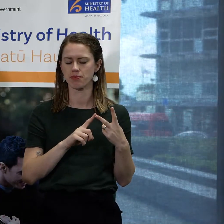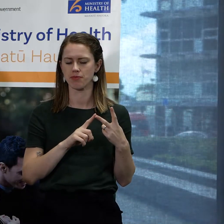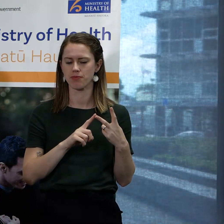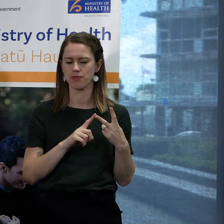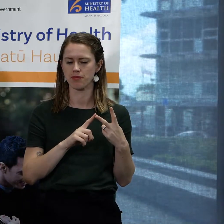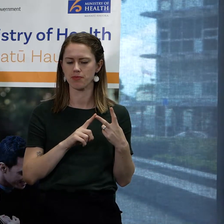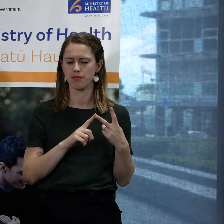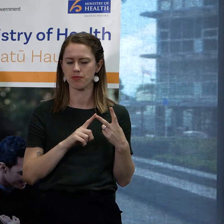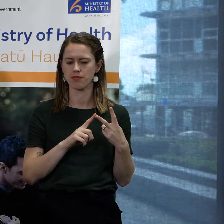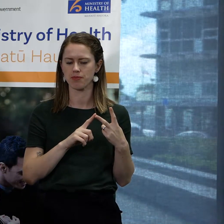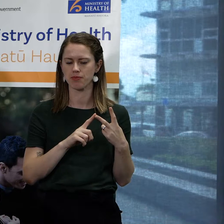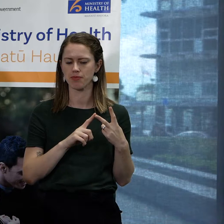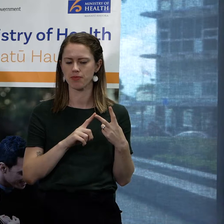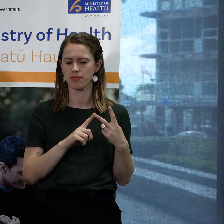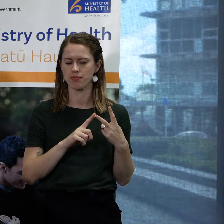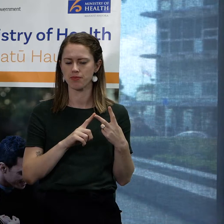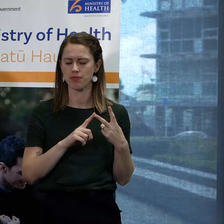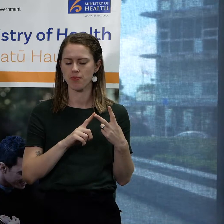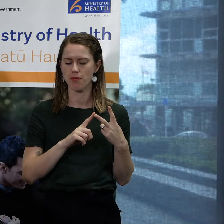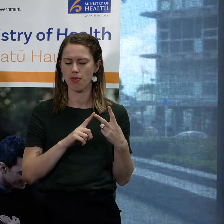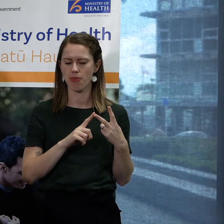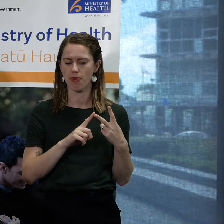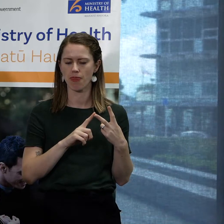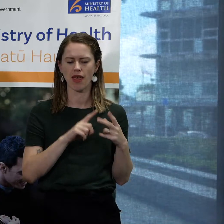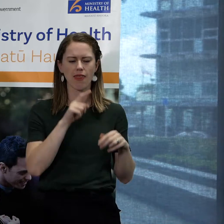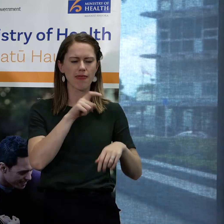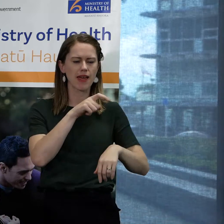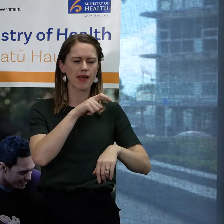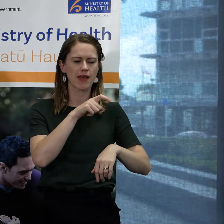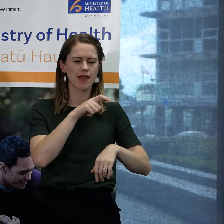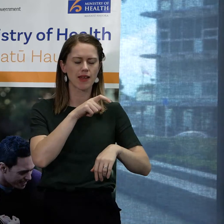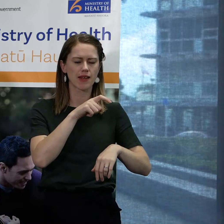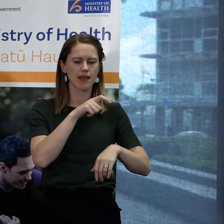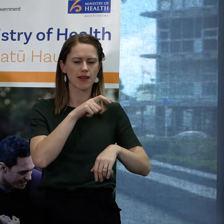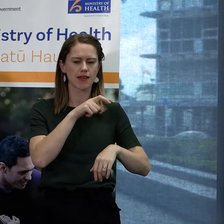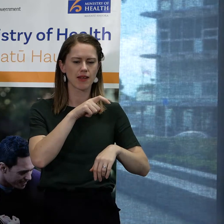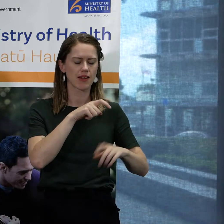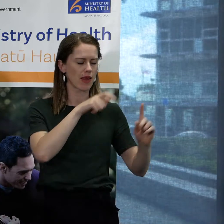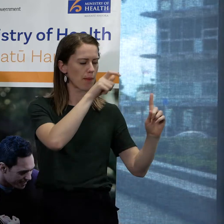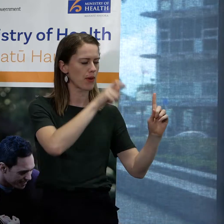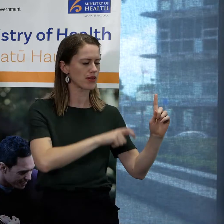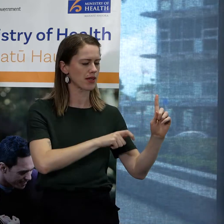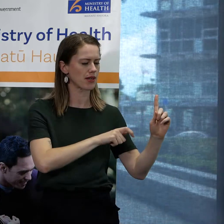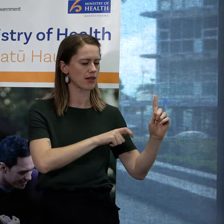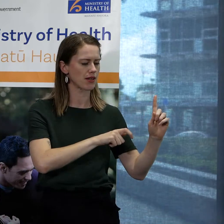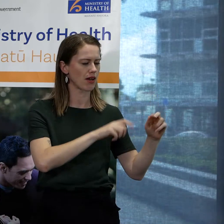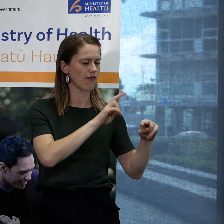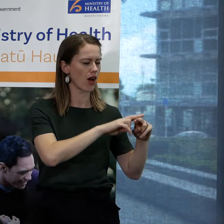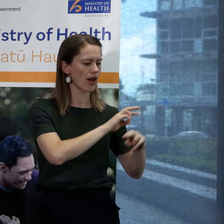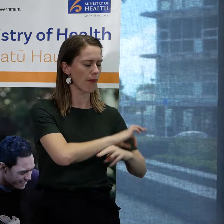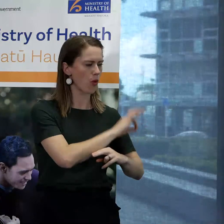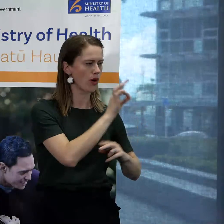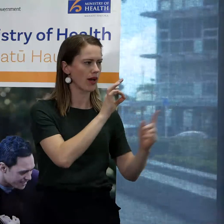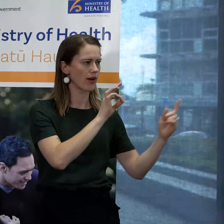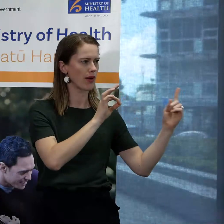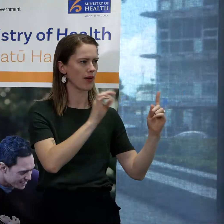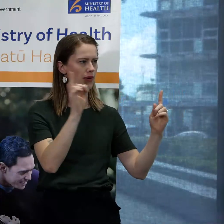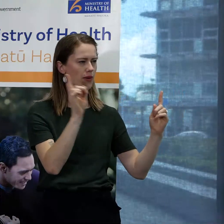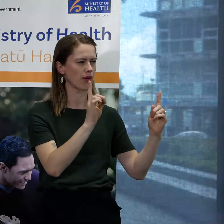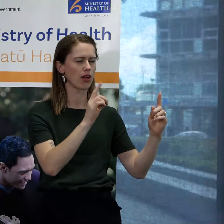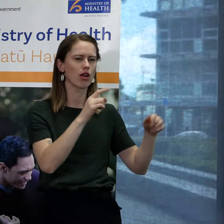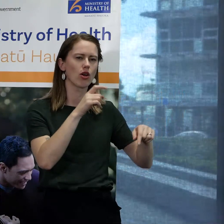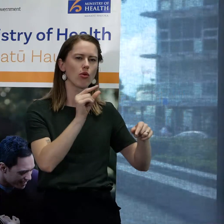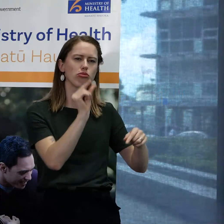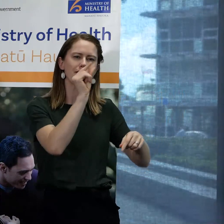is the question of whether that brief exposure to our initial case that was symptomatic on Friday morning and was the first case we reported